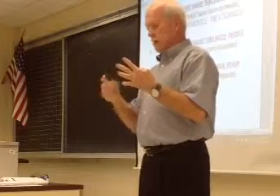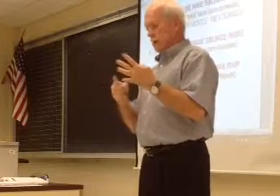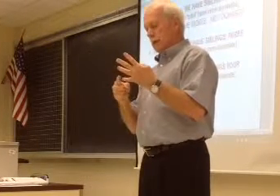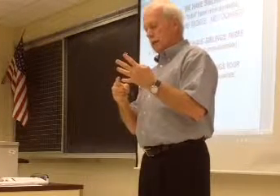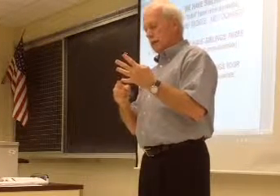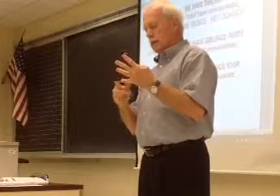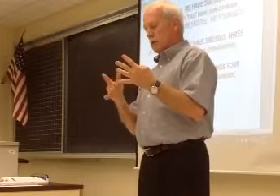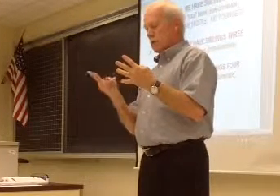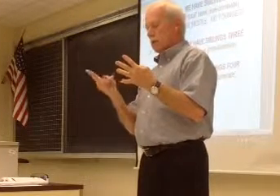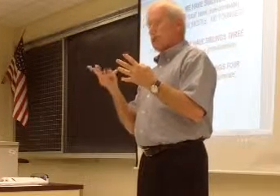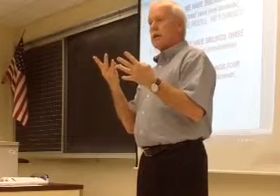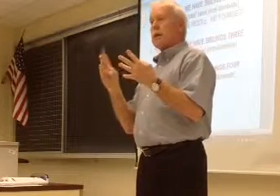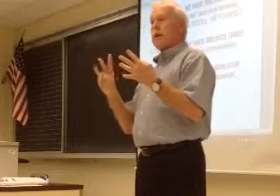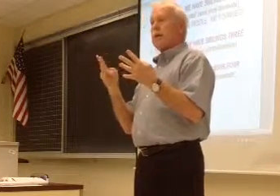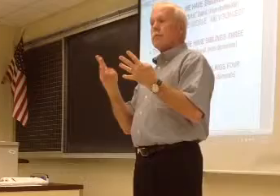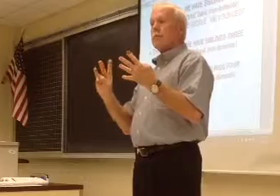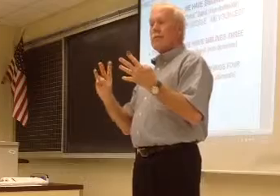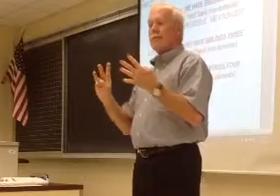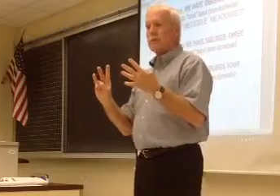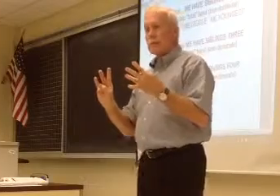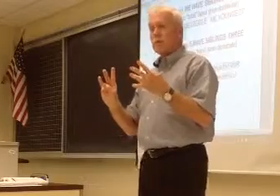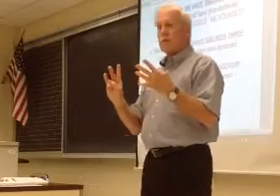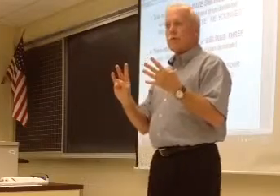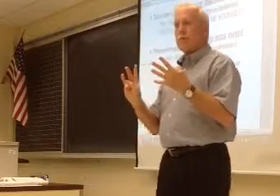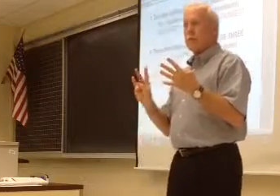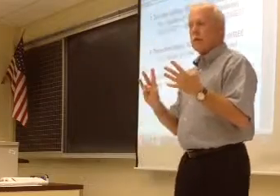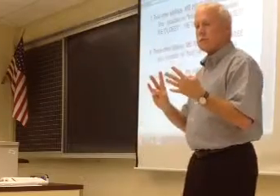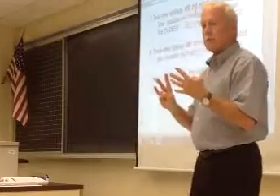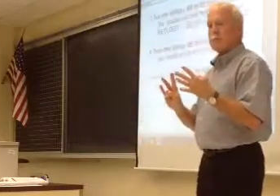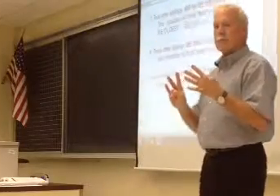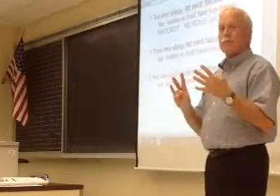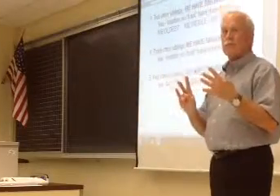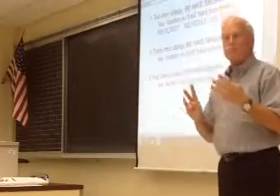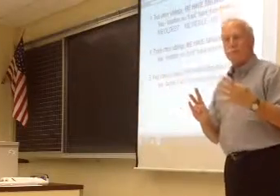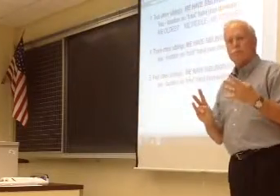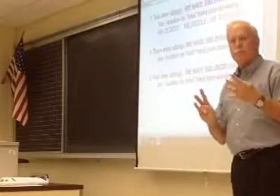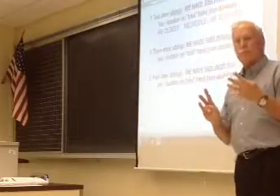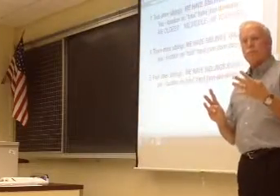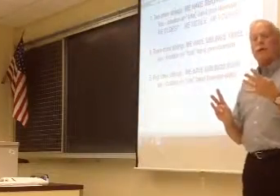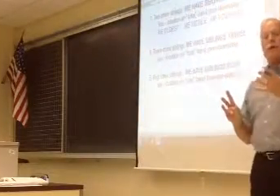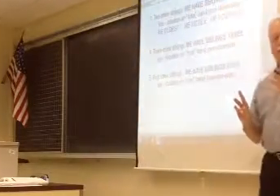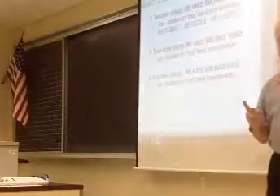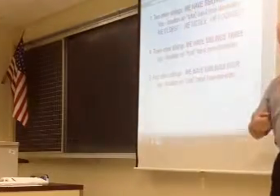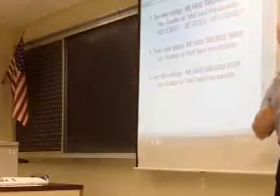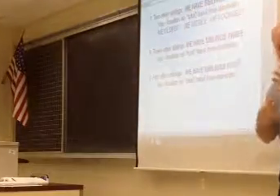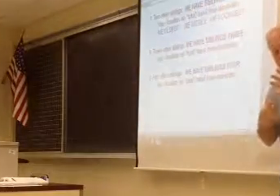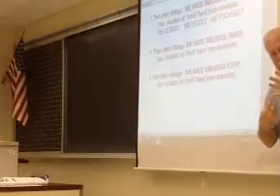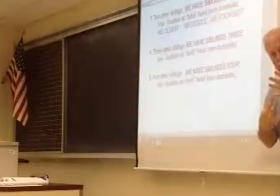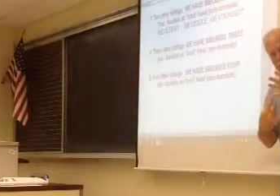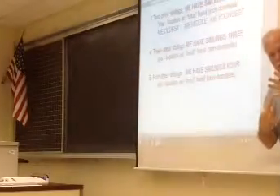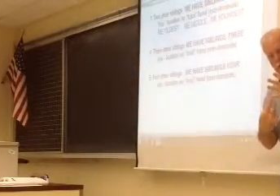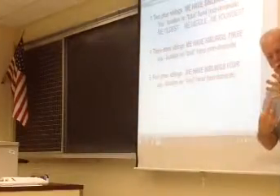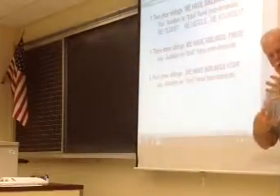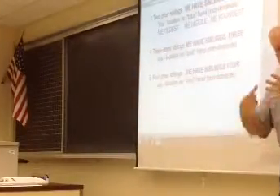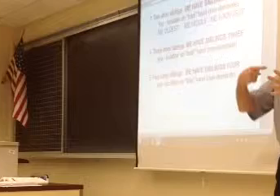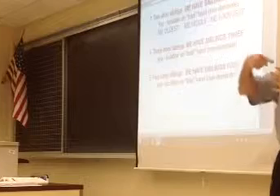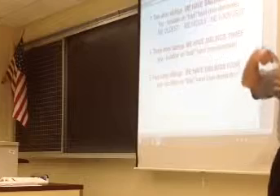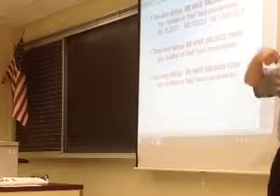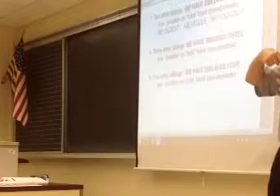19, and this one's 17. So closer to the floor is always the youngest? Yes. The bottom's always the youngest, the top is always